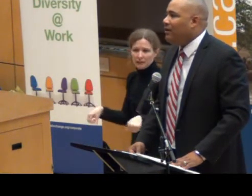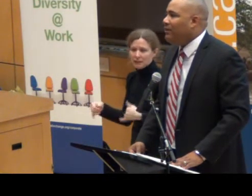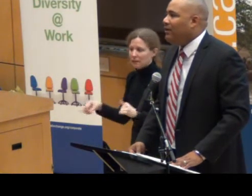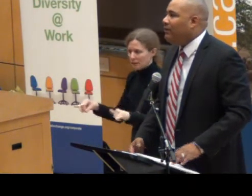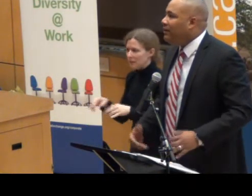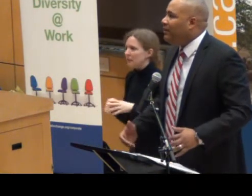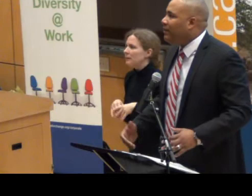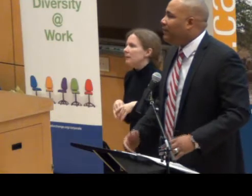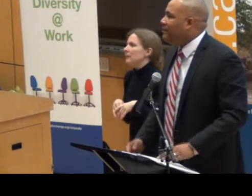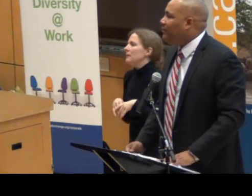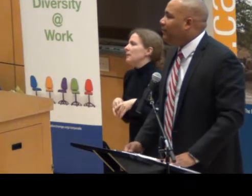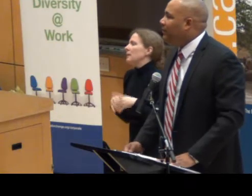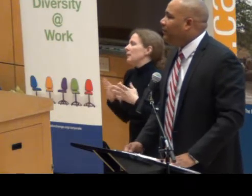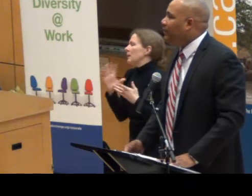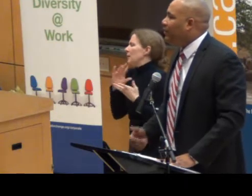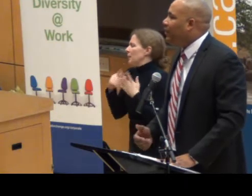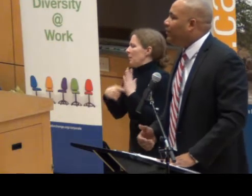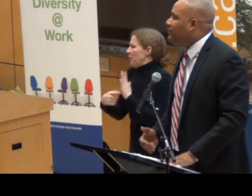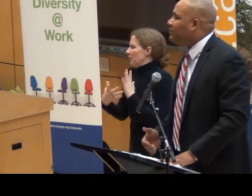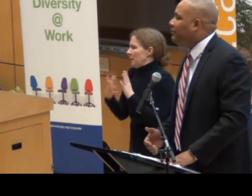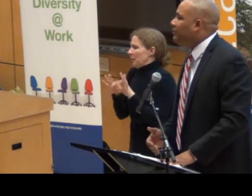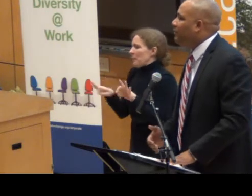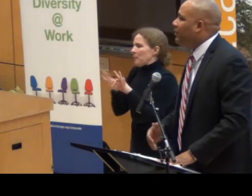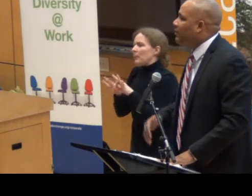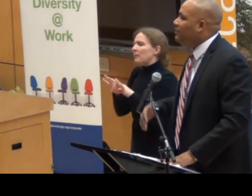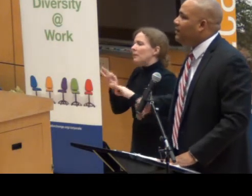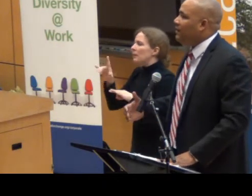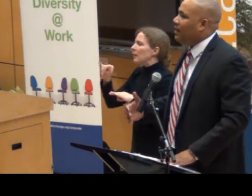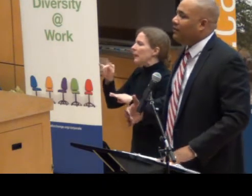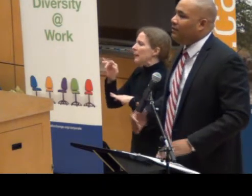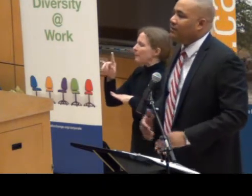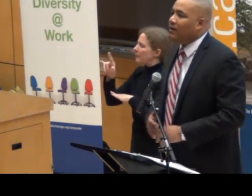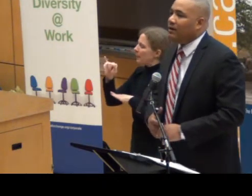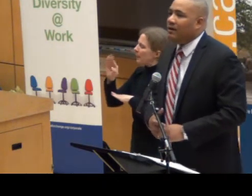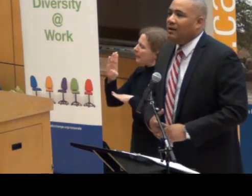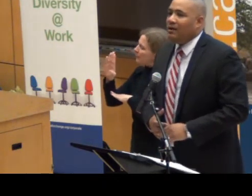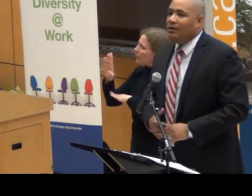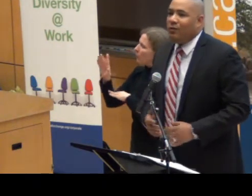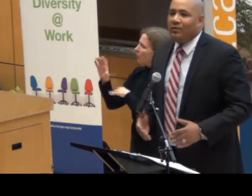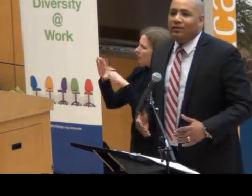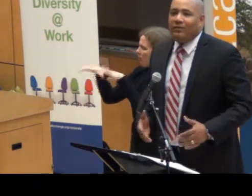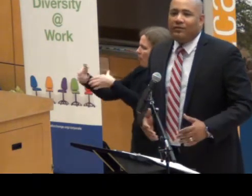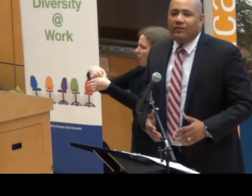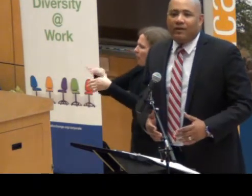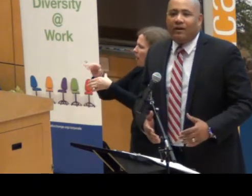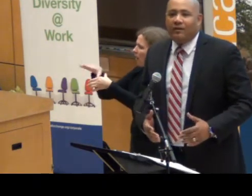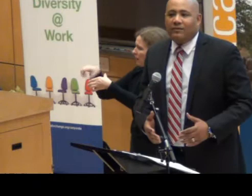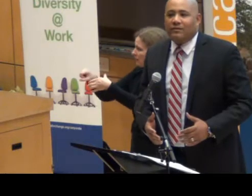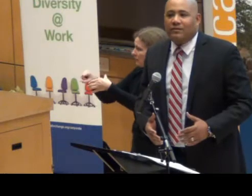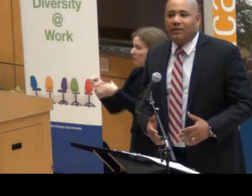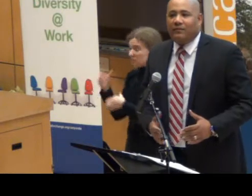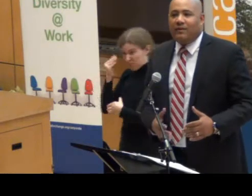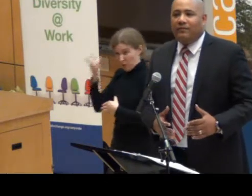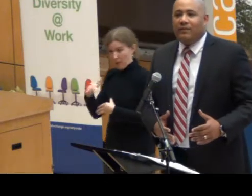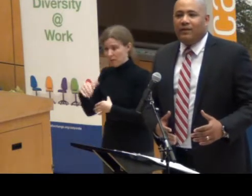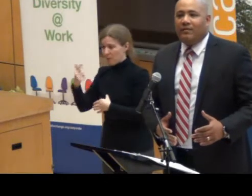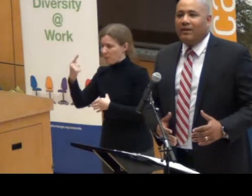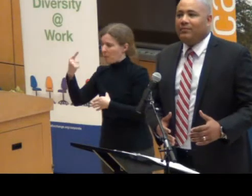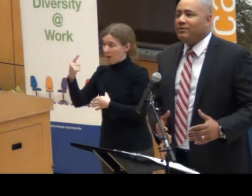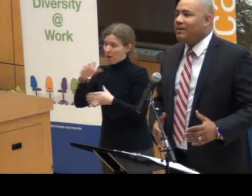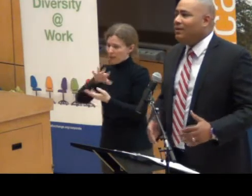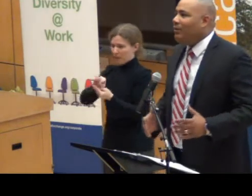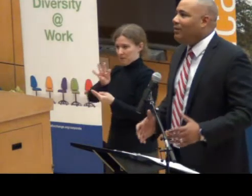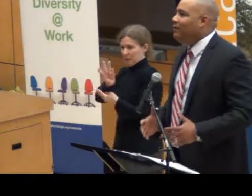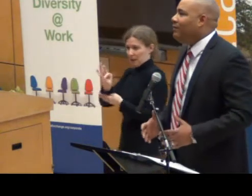I always talk about, you know, leading by example. If you look at our caucus, the Liberal caucus at Queen's Park, you know, one-third of our caucus, so we have